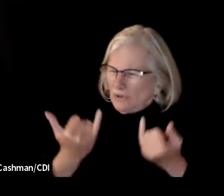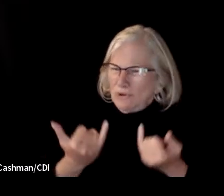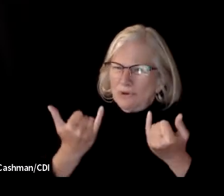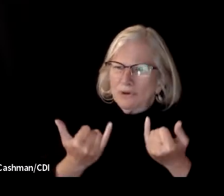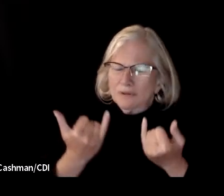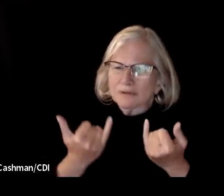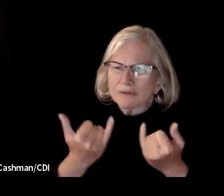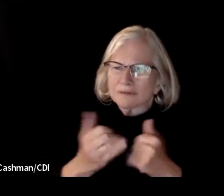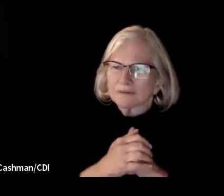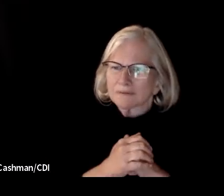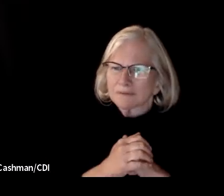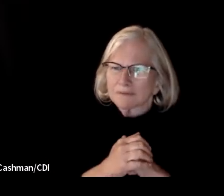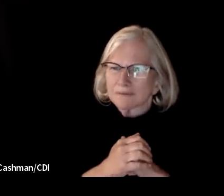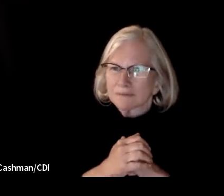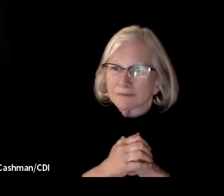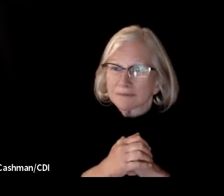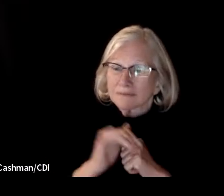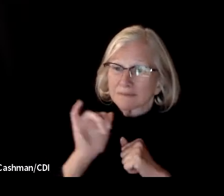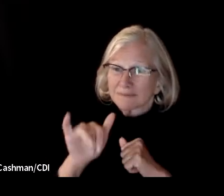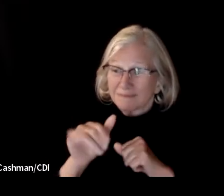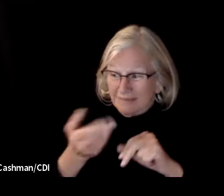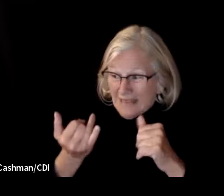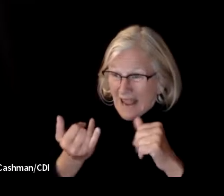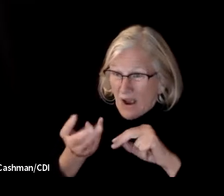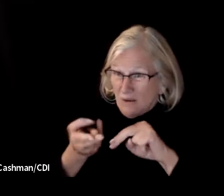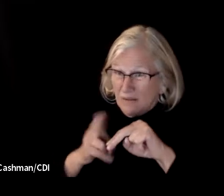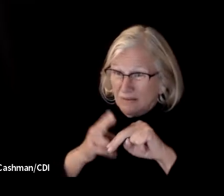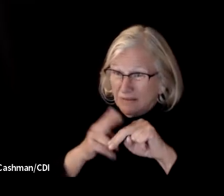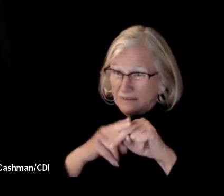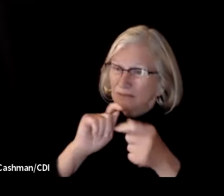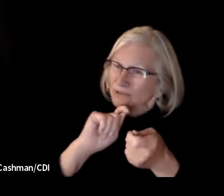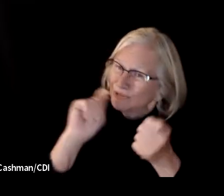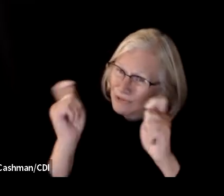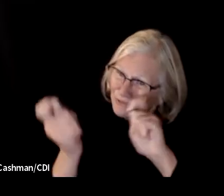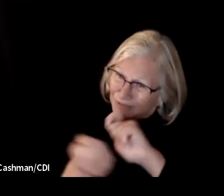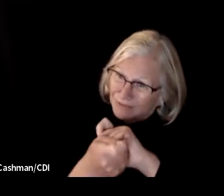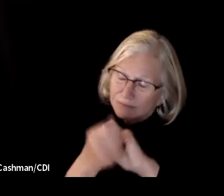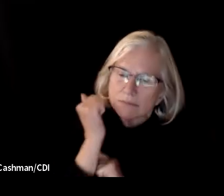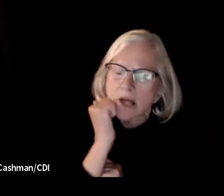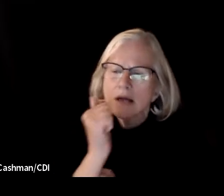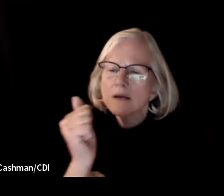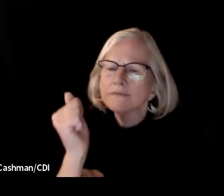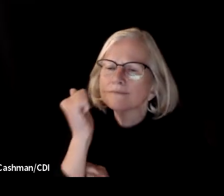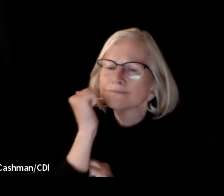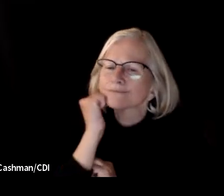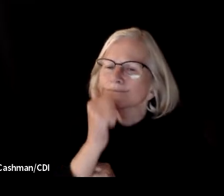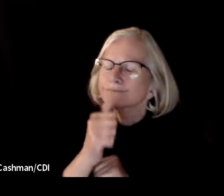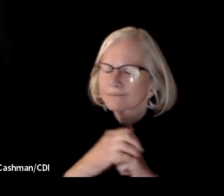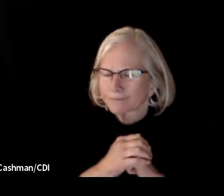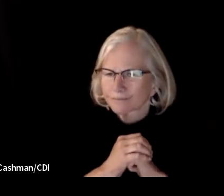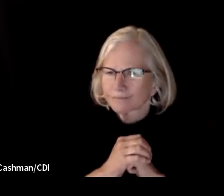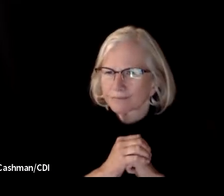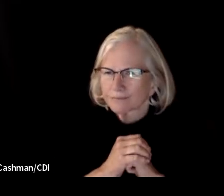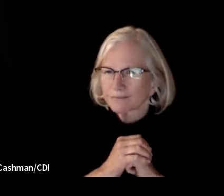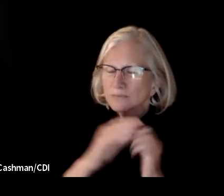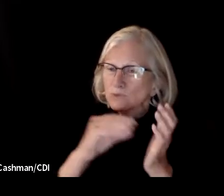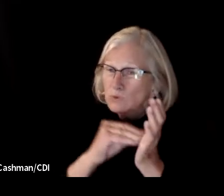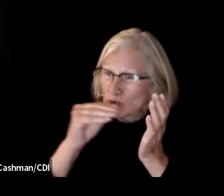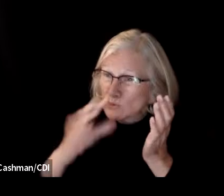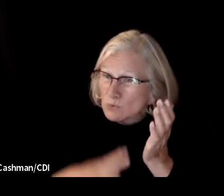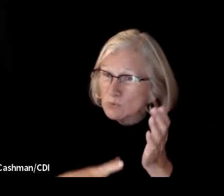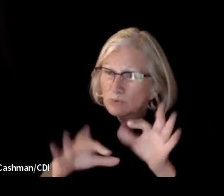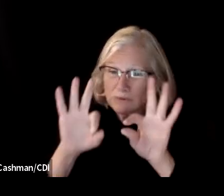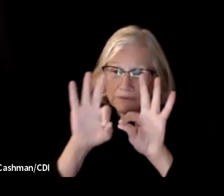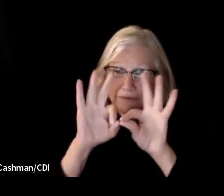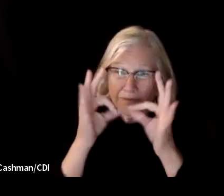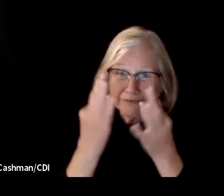as the fundamental importance of in-person learning for our students. Students, families, and K-12 educators are preparing